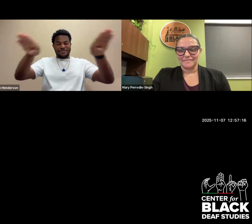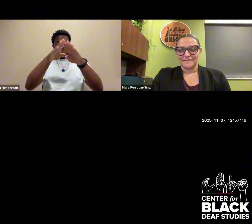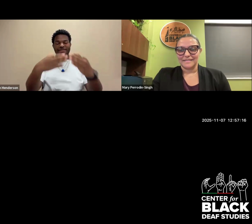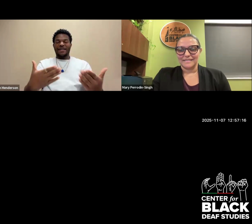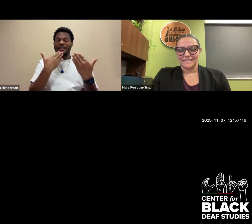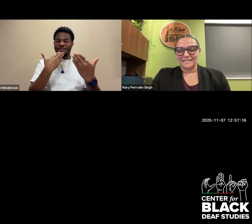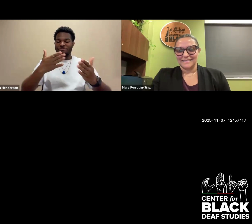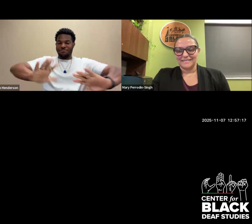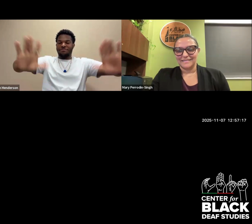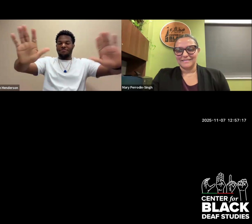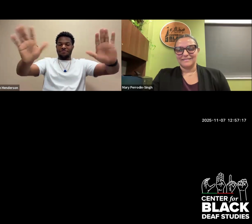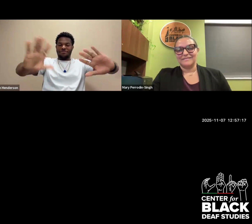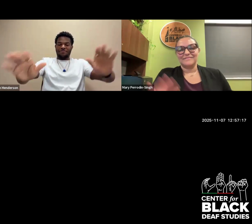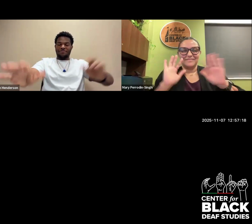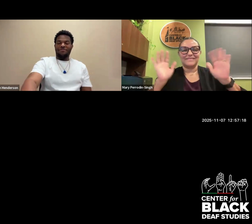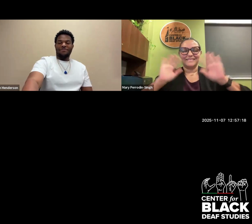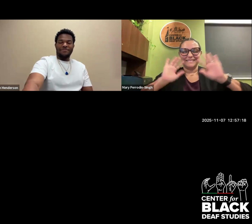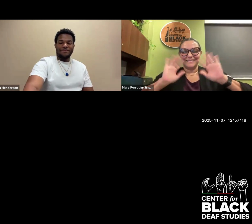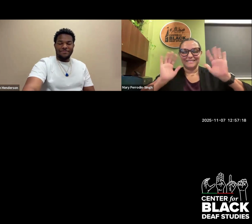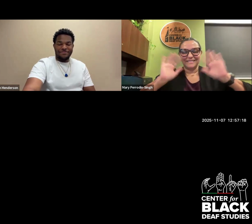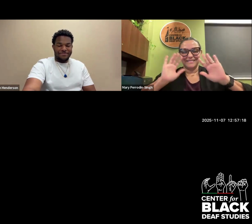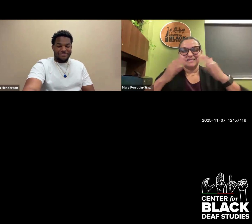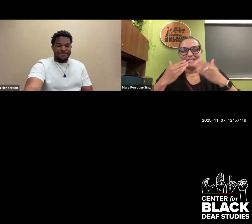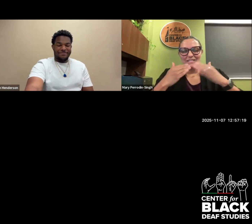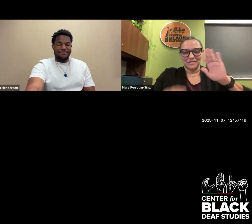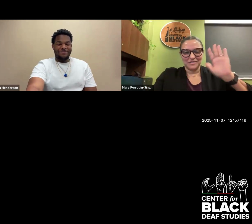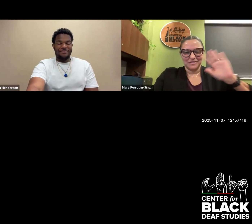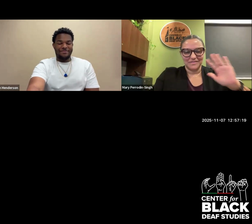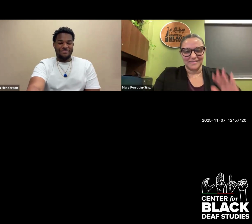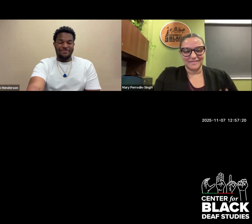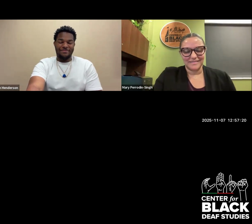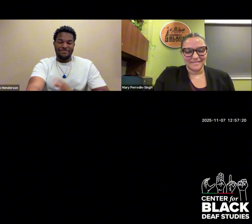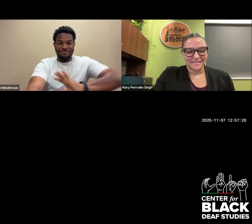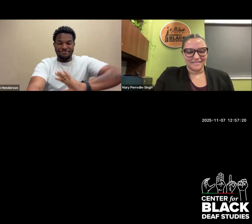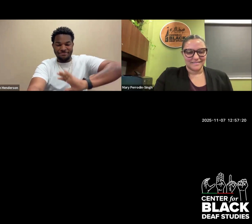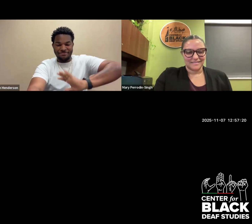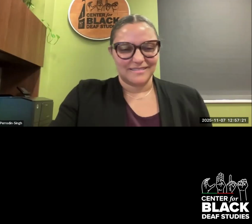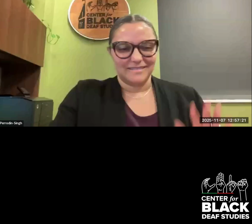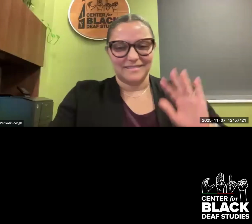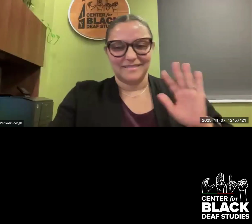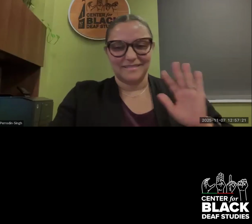All right, it is time to end our presentation today. Thank you so much, everyone. Have a great day.